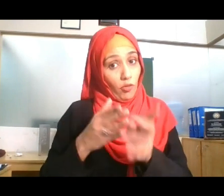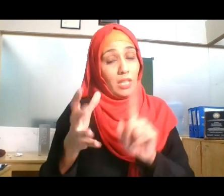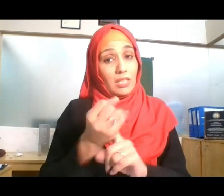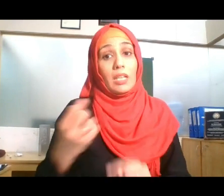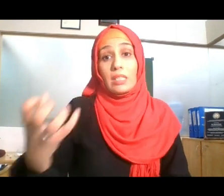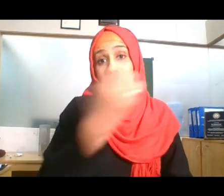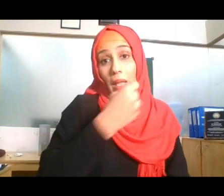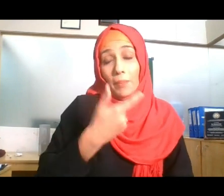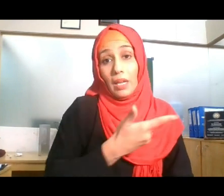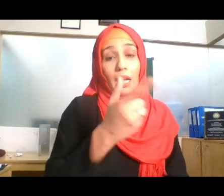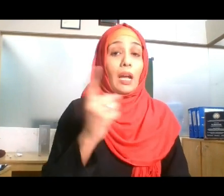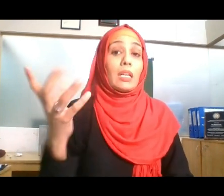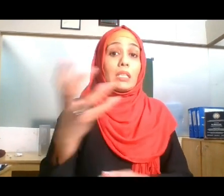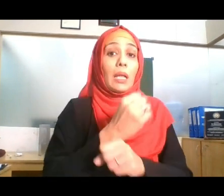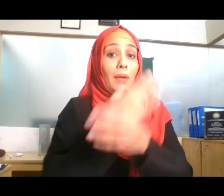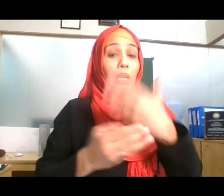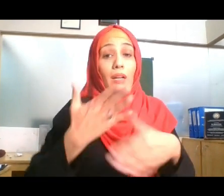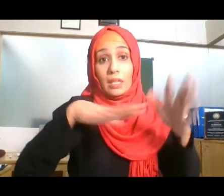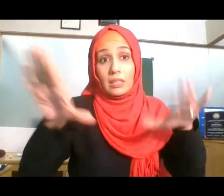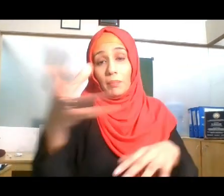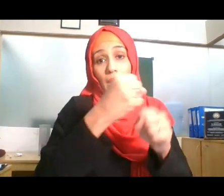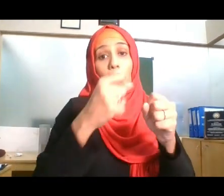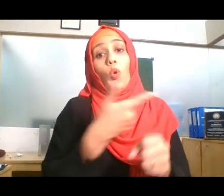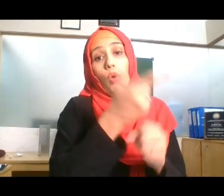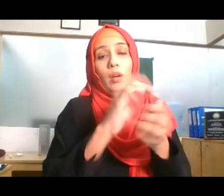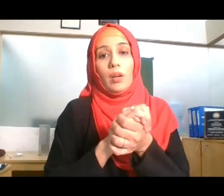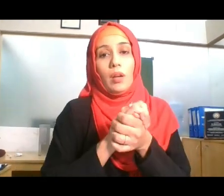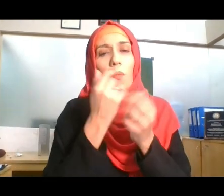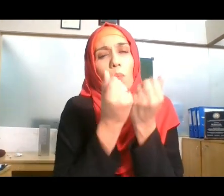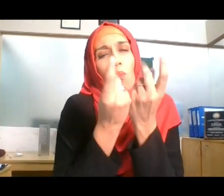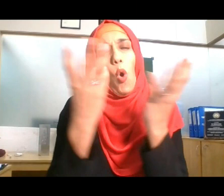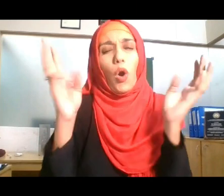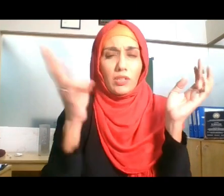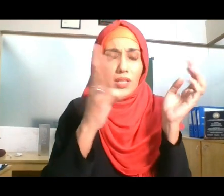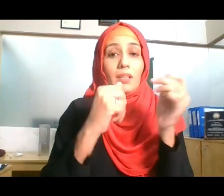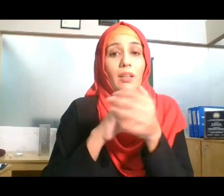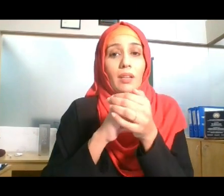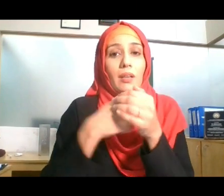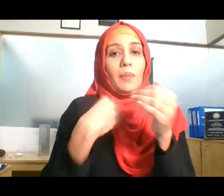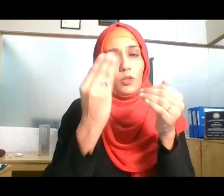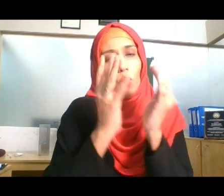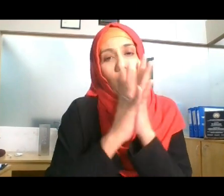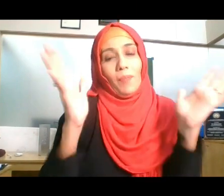visual impairment in Pakistan. Ladies and gentlemen, there are a number of things, but I leave here. Thank you very much.